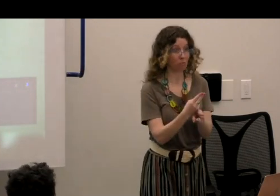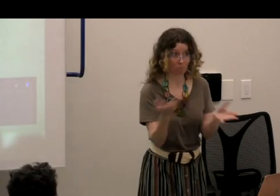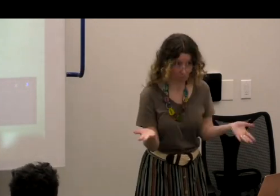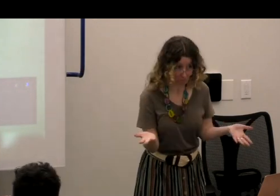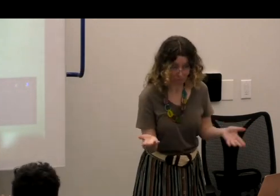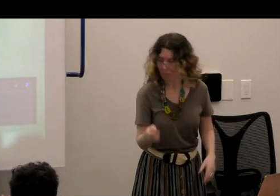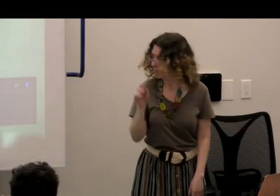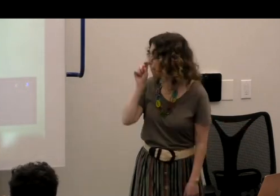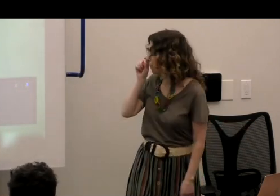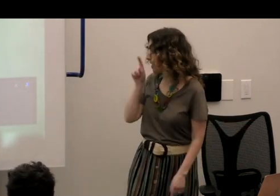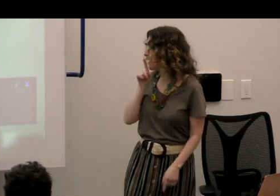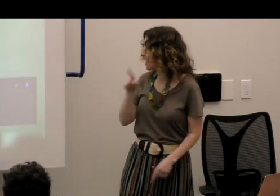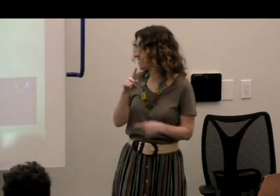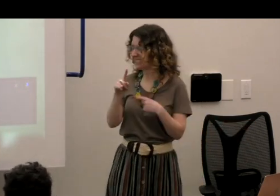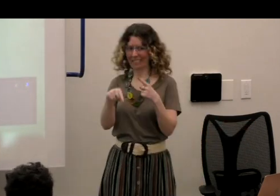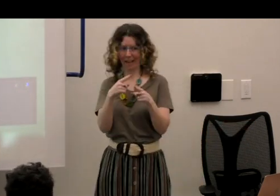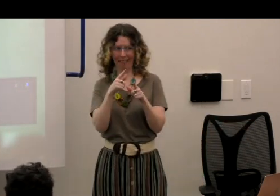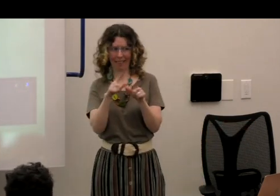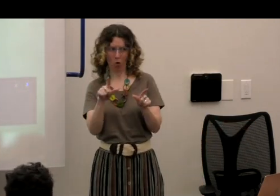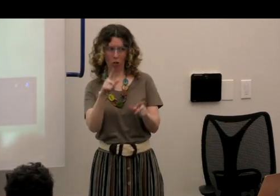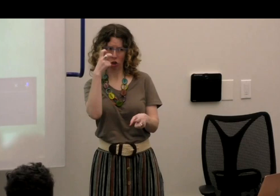Is sign language universal?